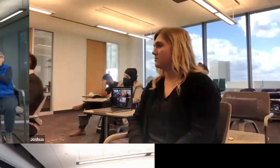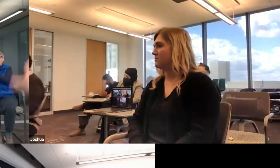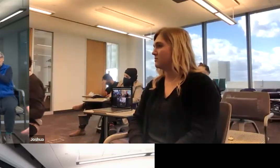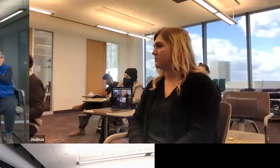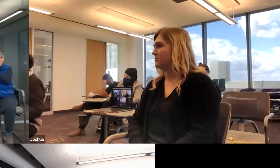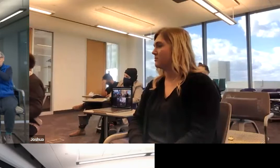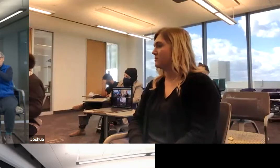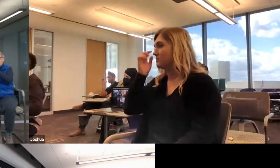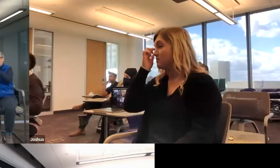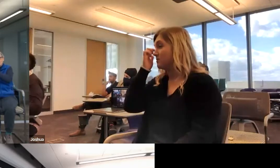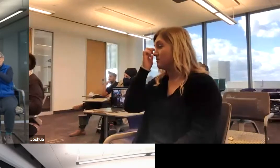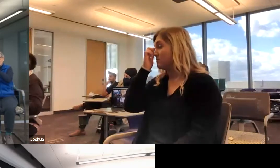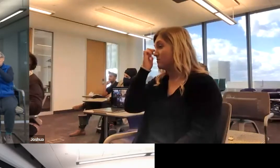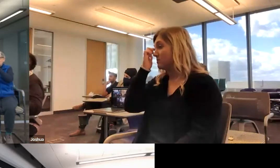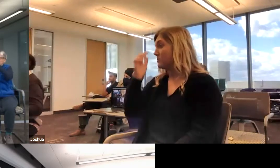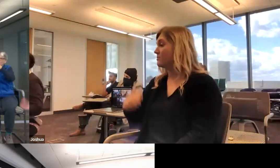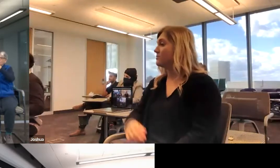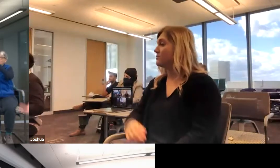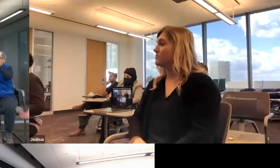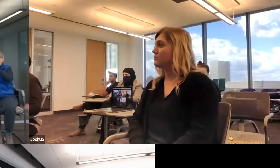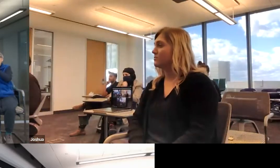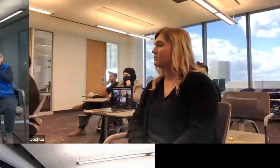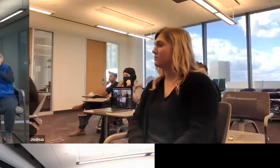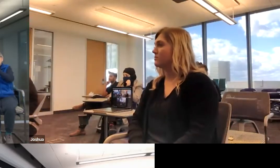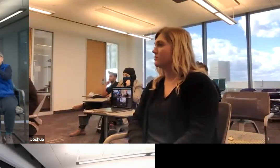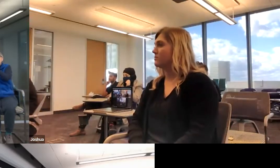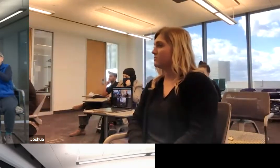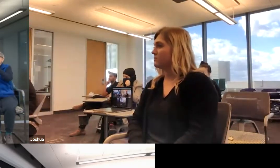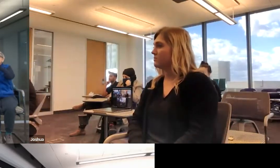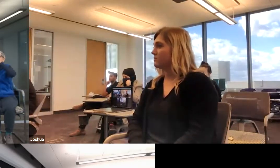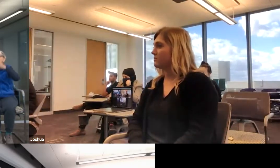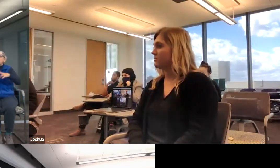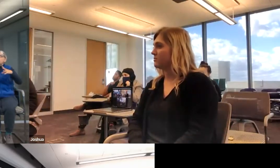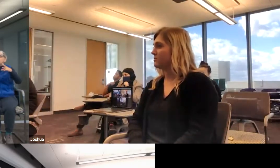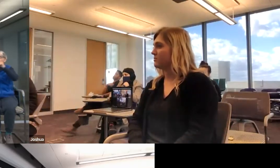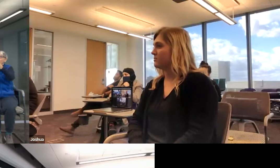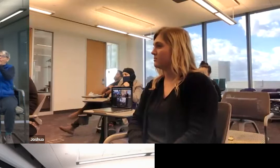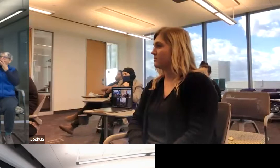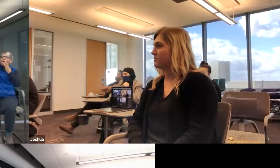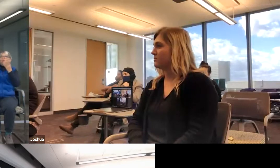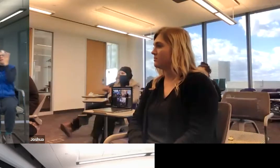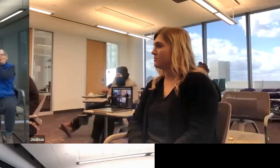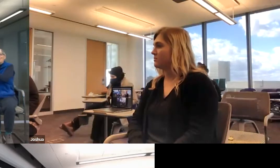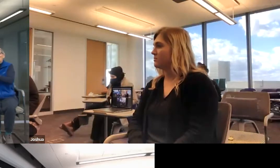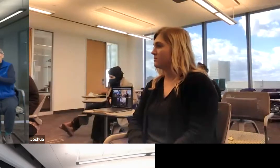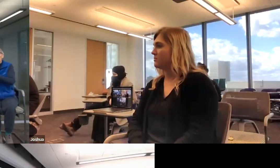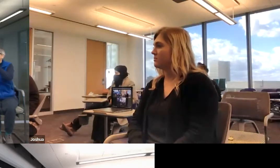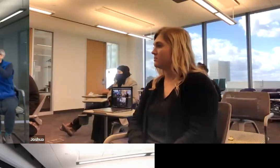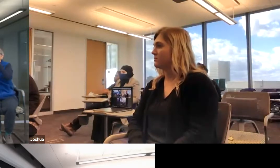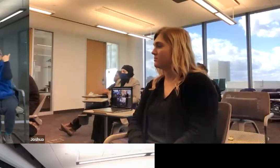the DRC to shoulder those needs. It shouldn't be incumbent upon us. Often